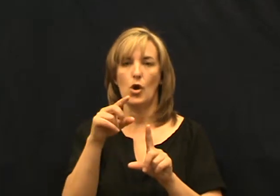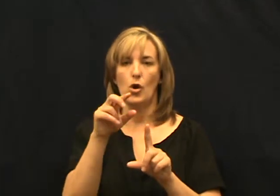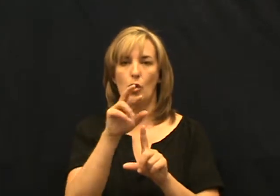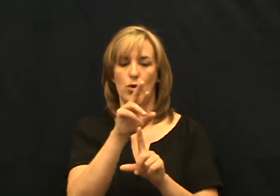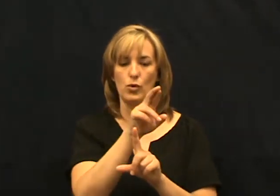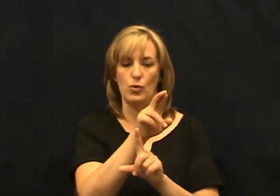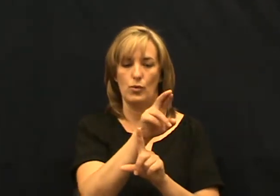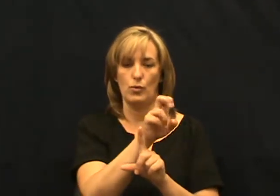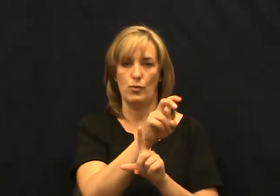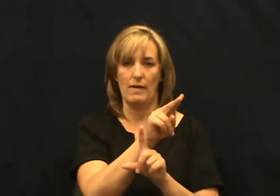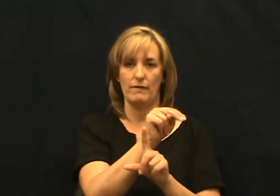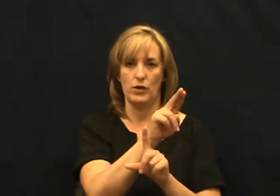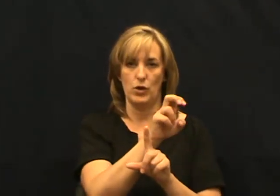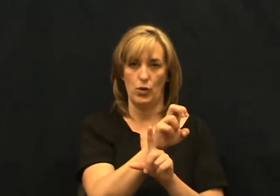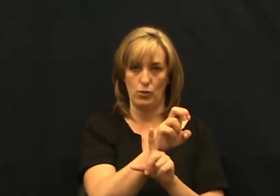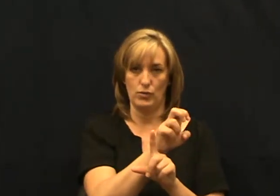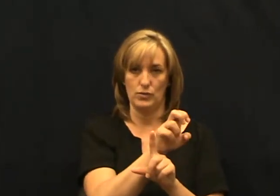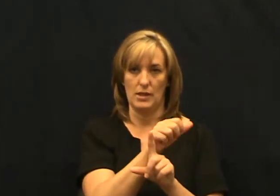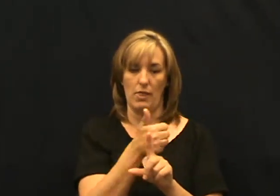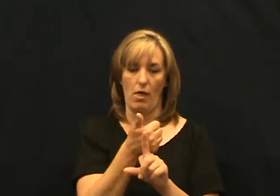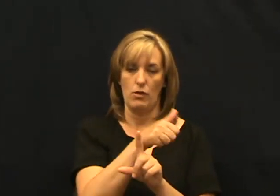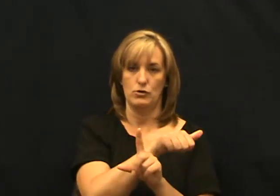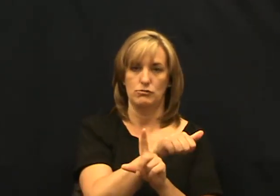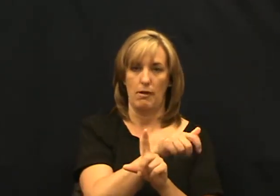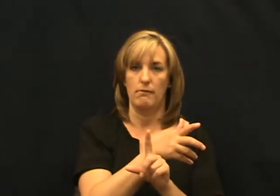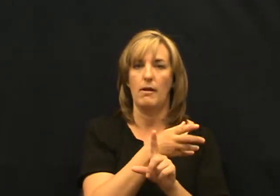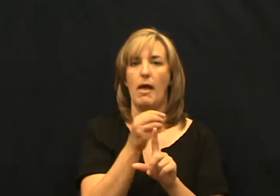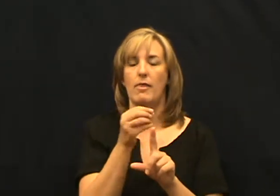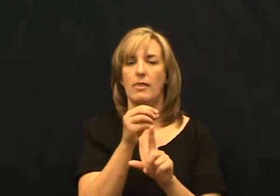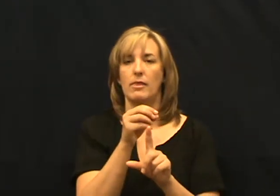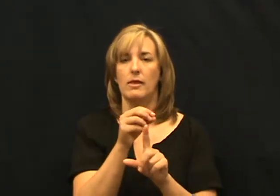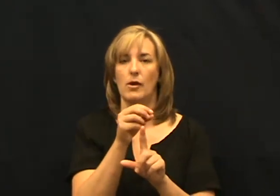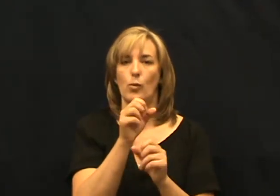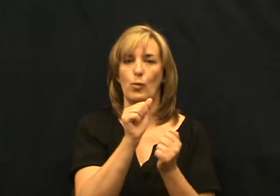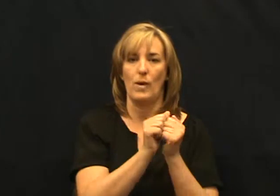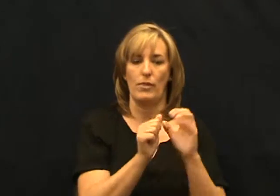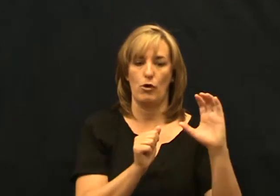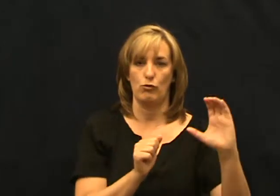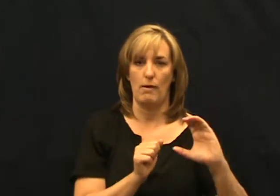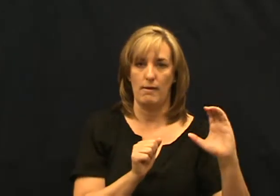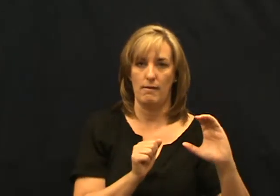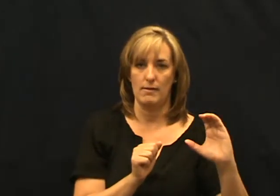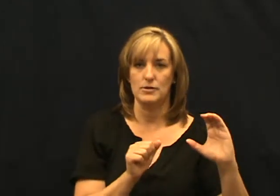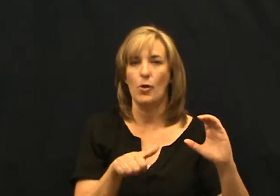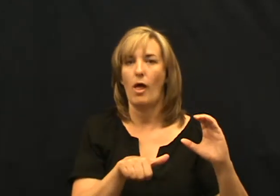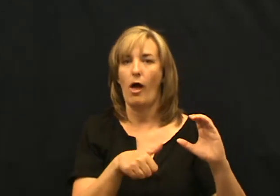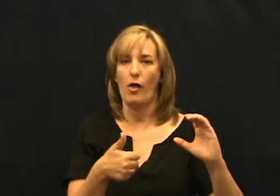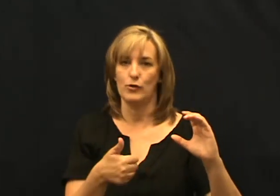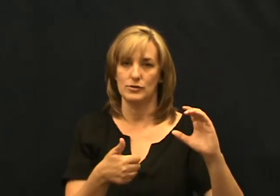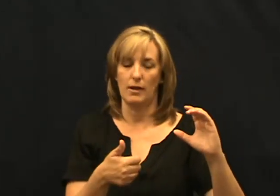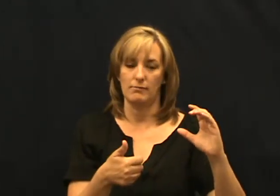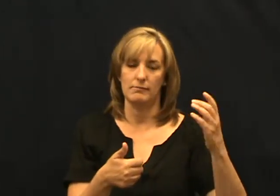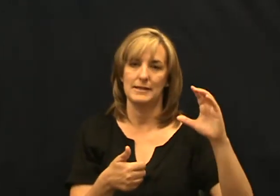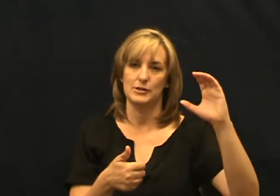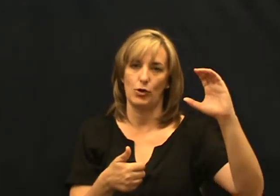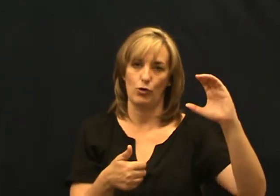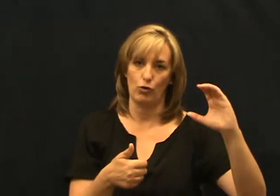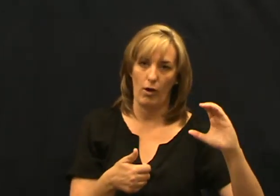increases with the credit, so the other side of that entry is to credit revenue,